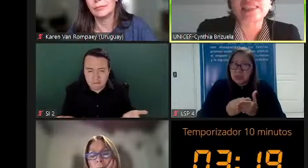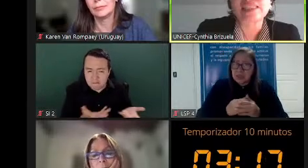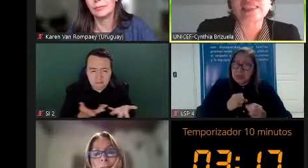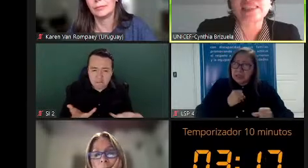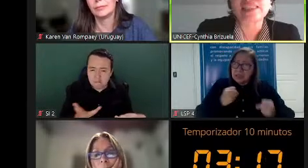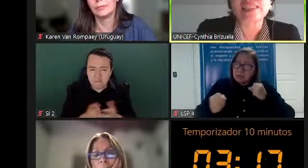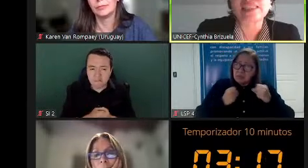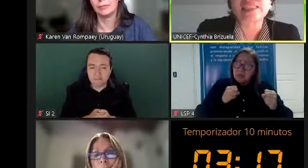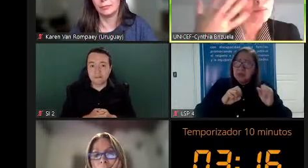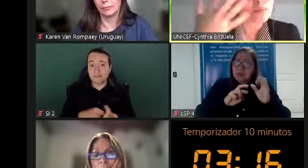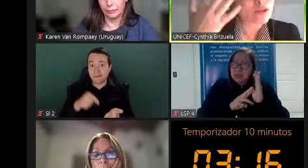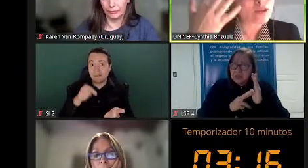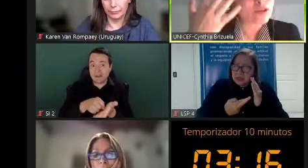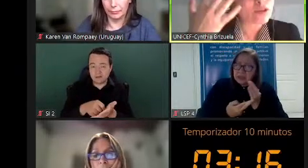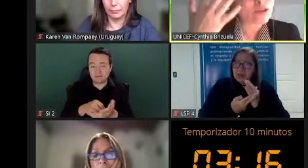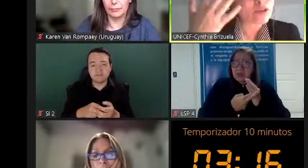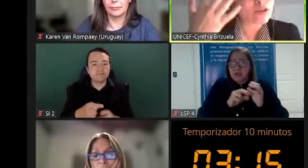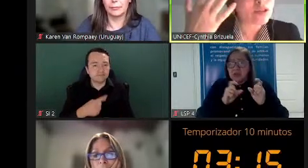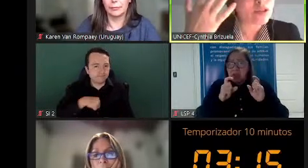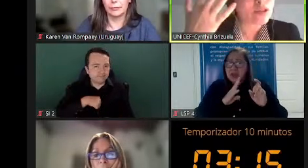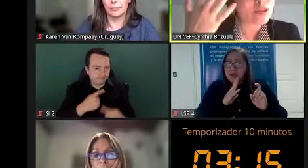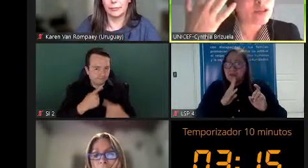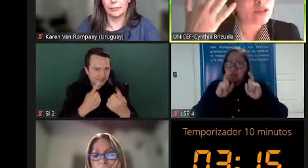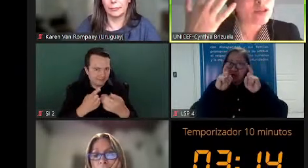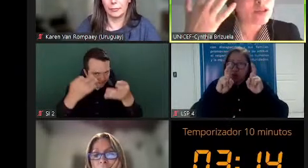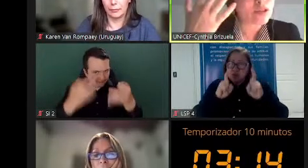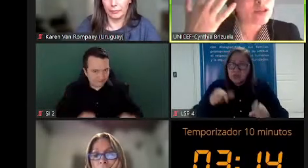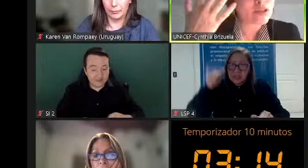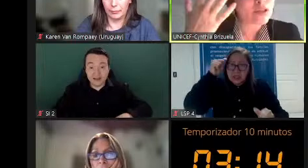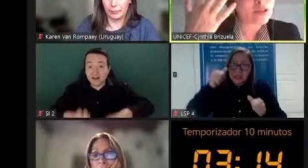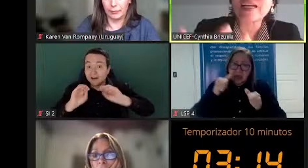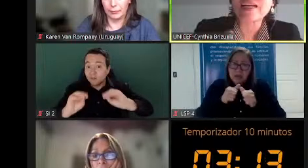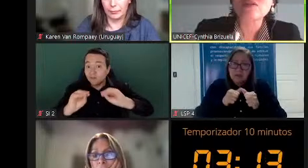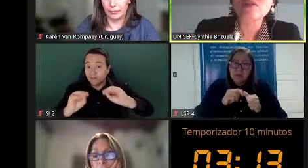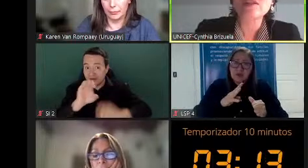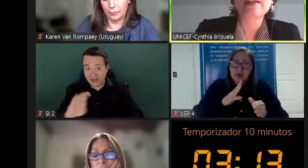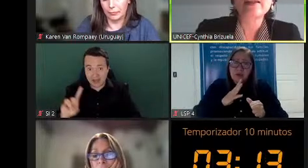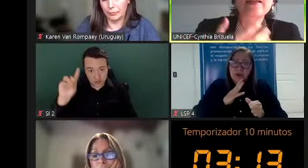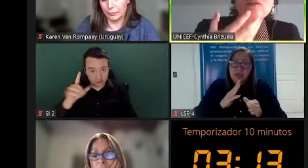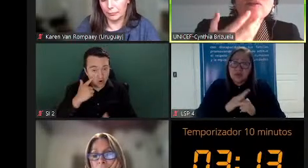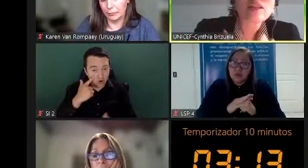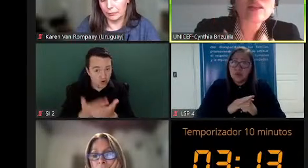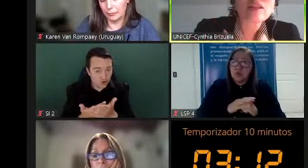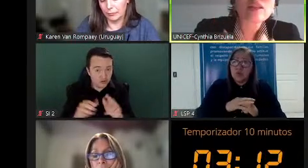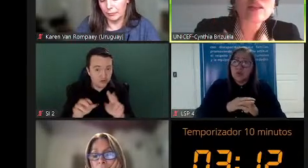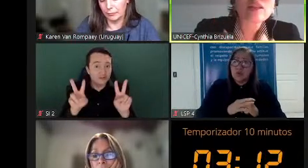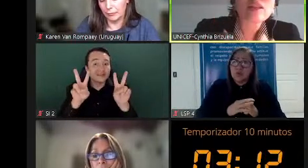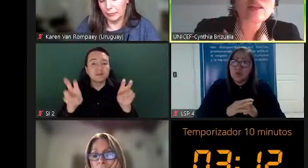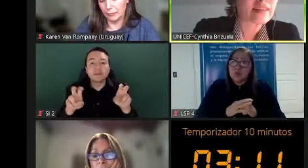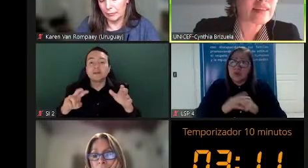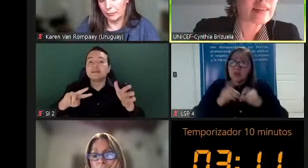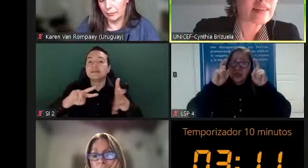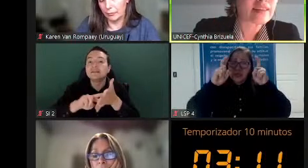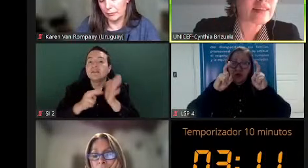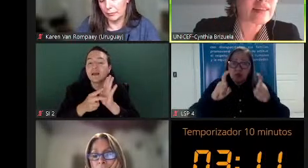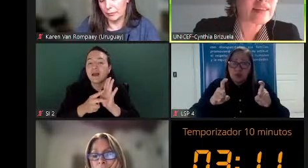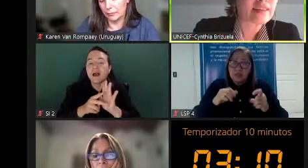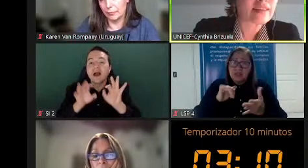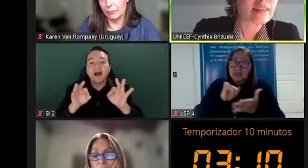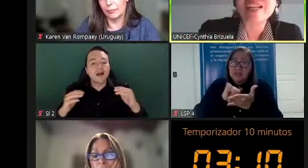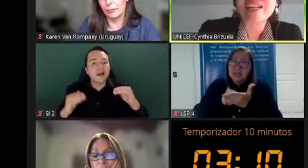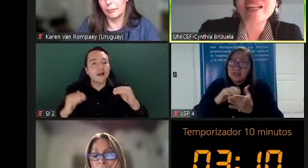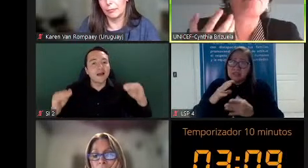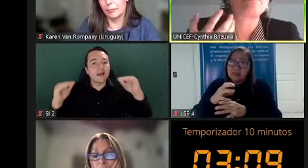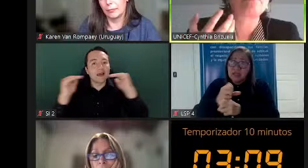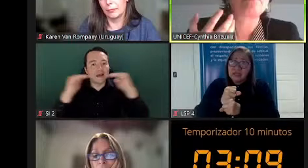them having basically less less probable of them having basic breathing and mathematical skills so here